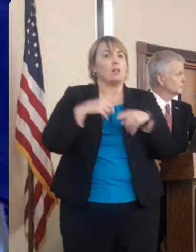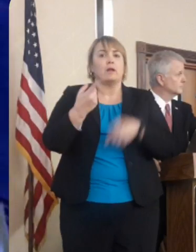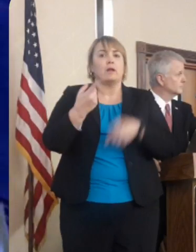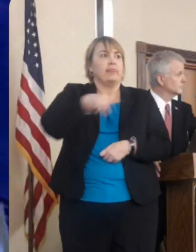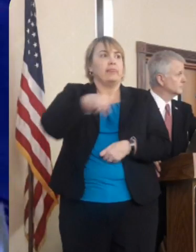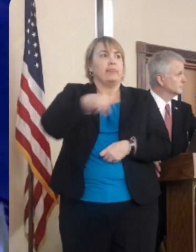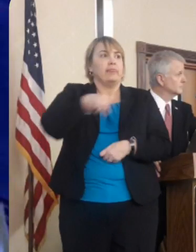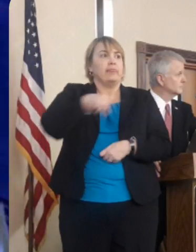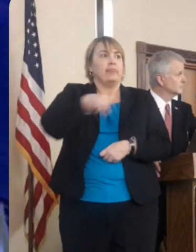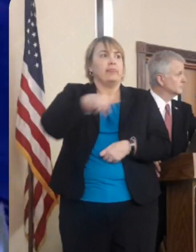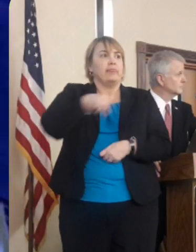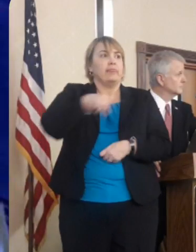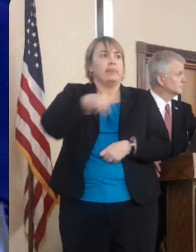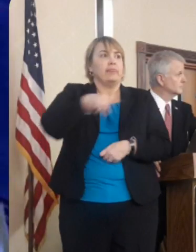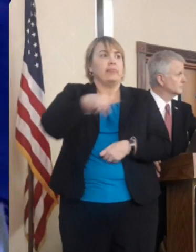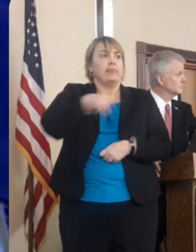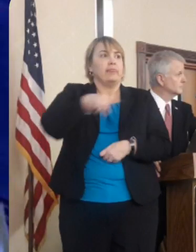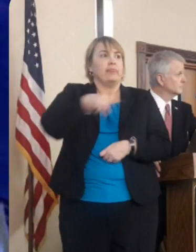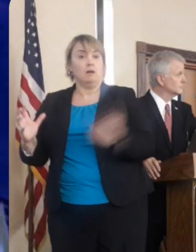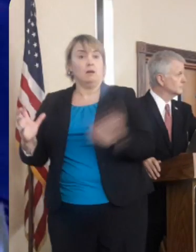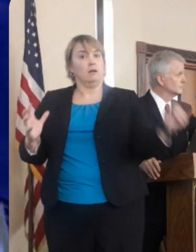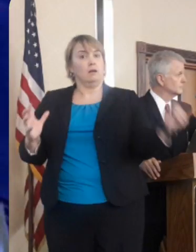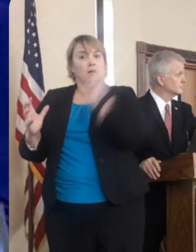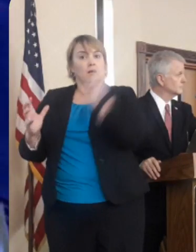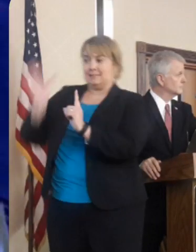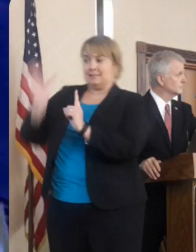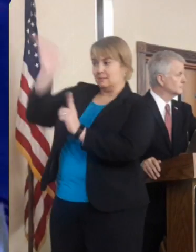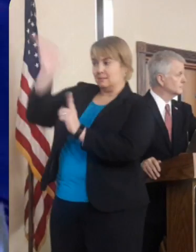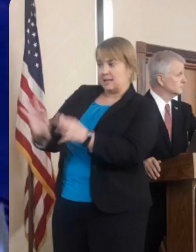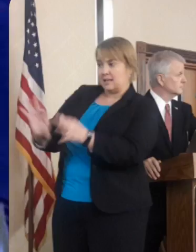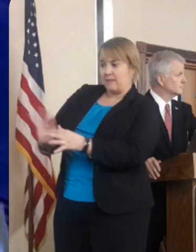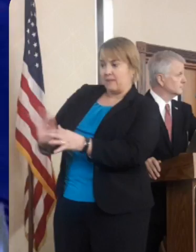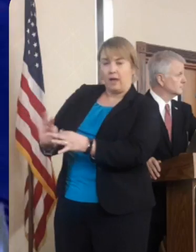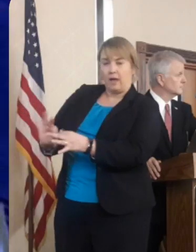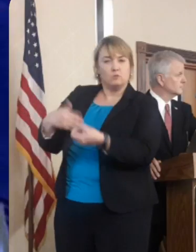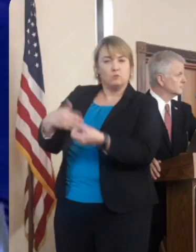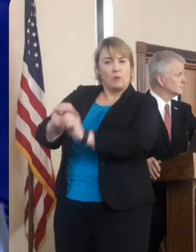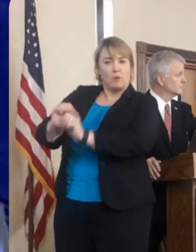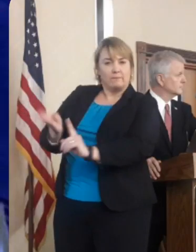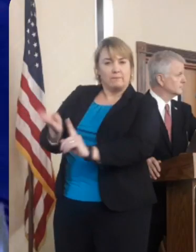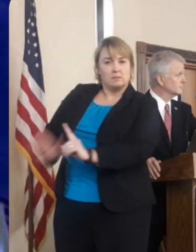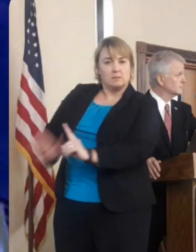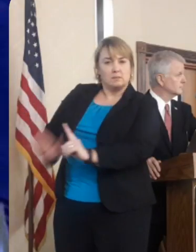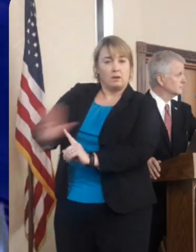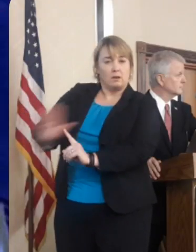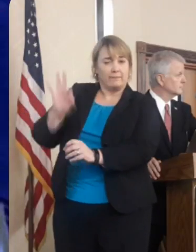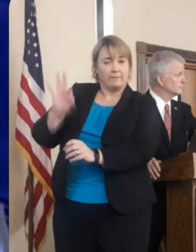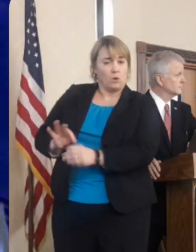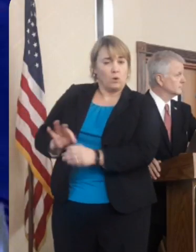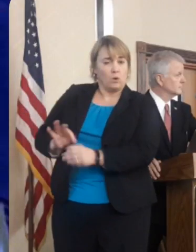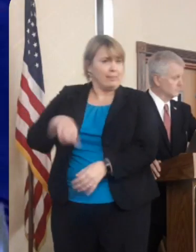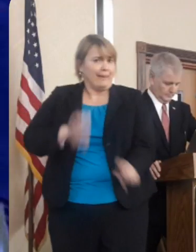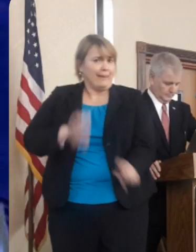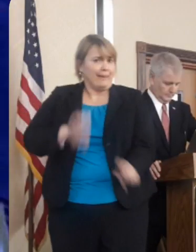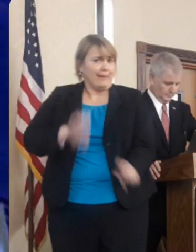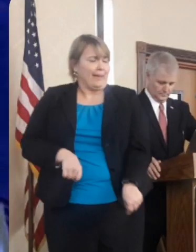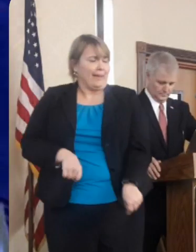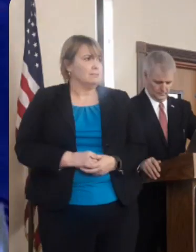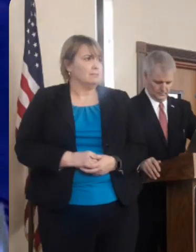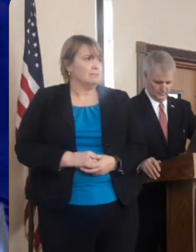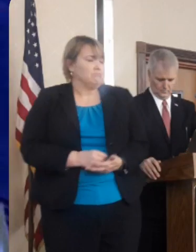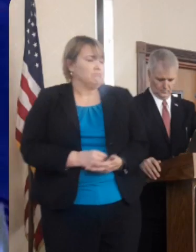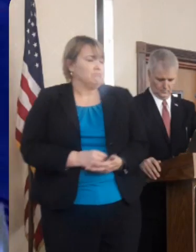sway that vote. There's nothing that prohibits that. So all this concern